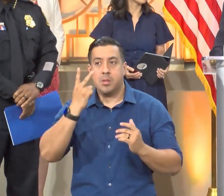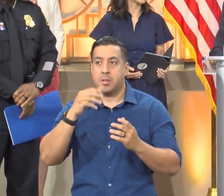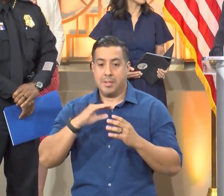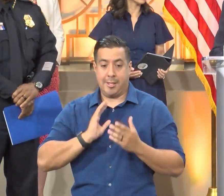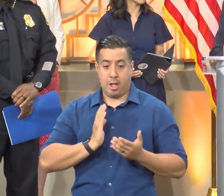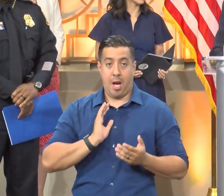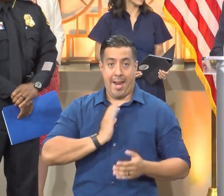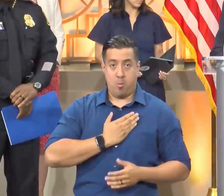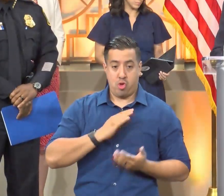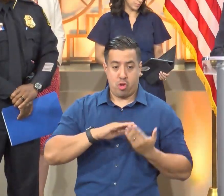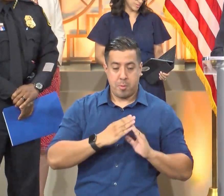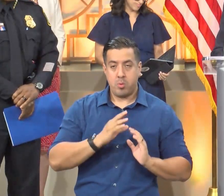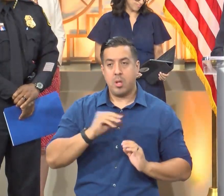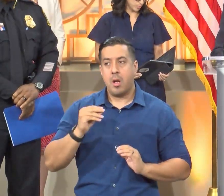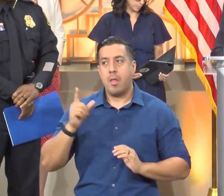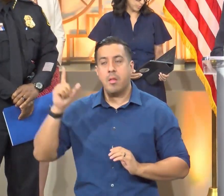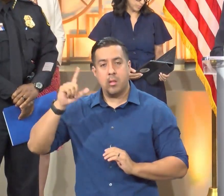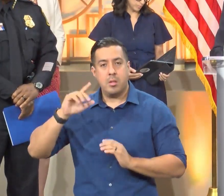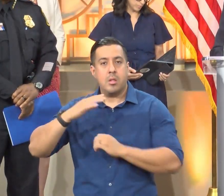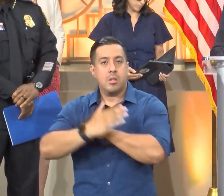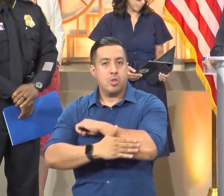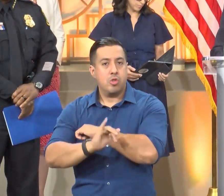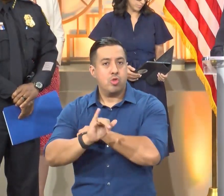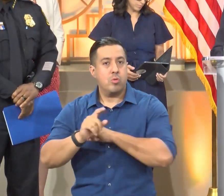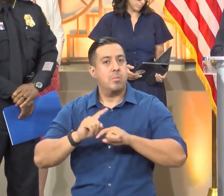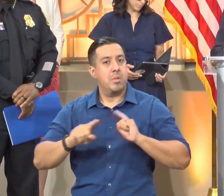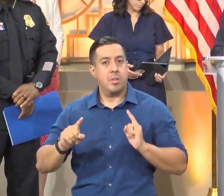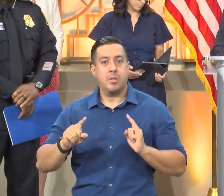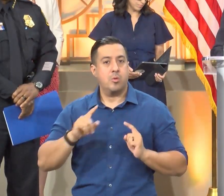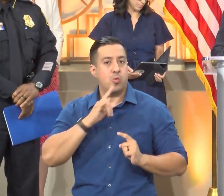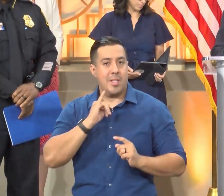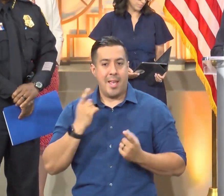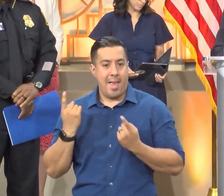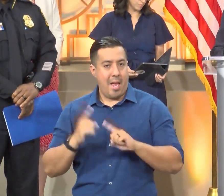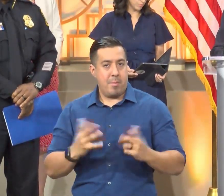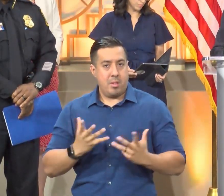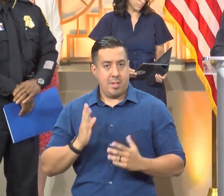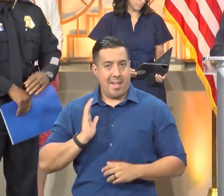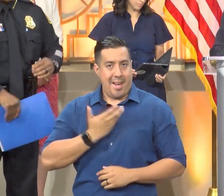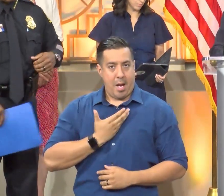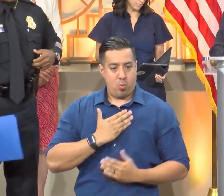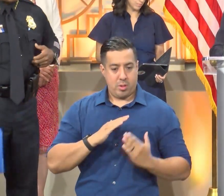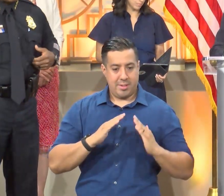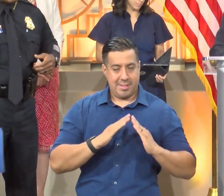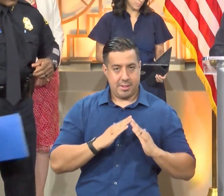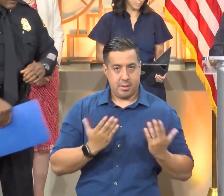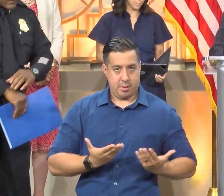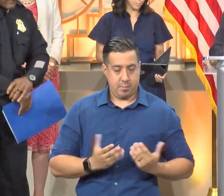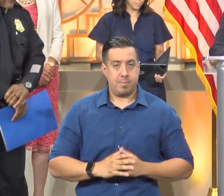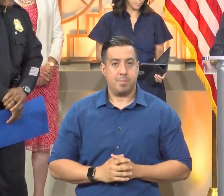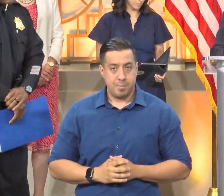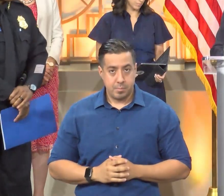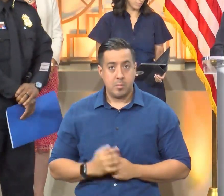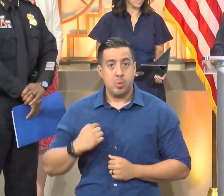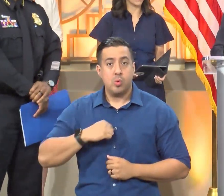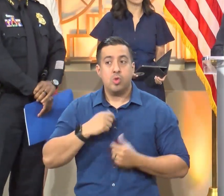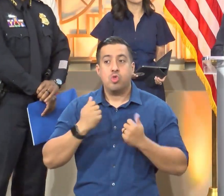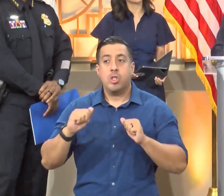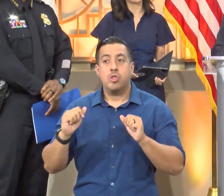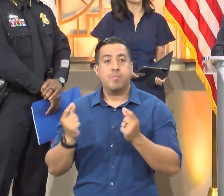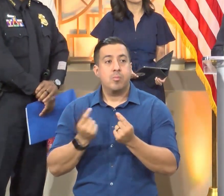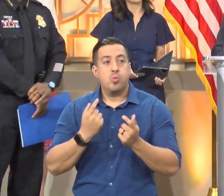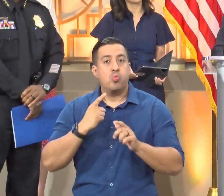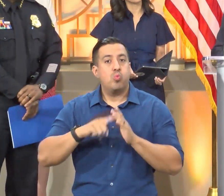country, but that the fact remains, it is happening in our city. And we want to do everything that we